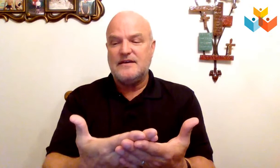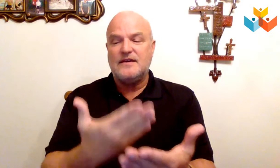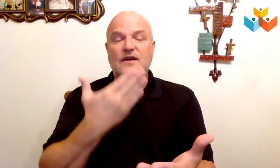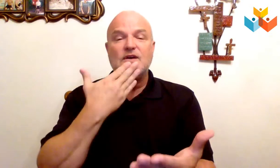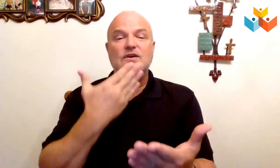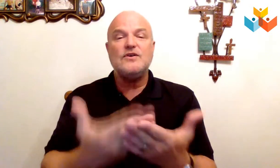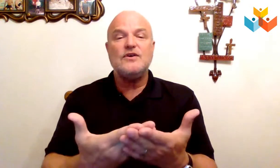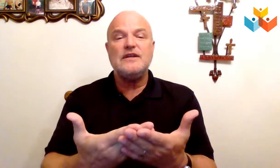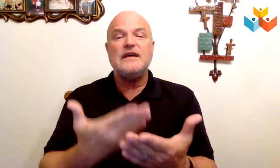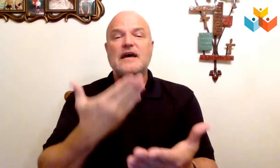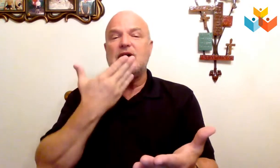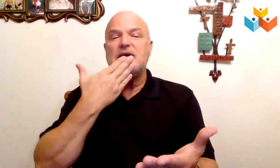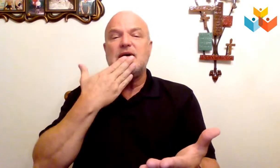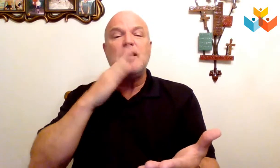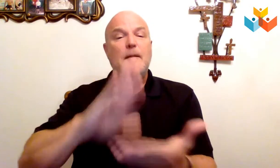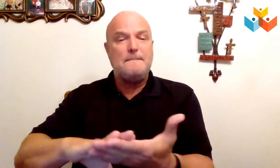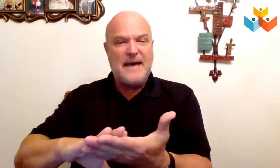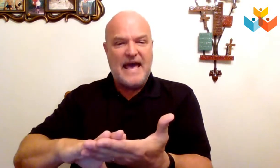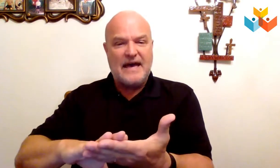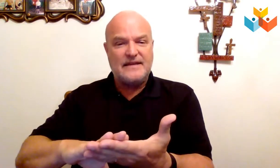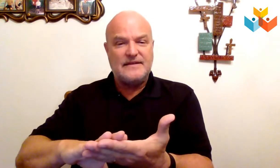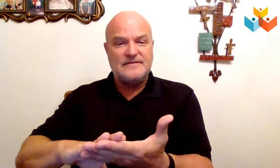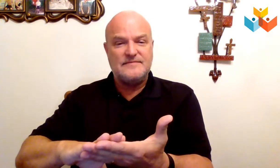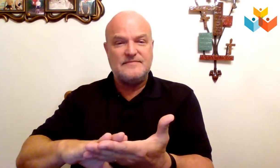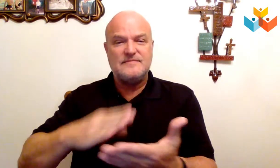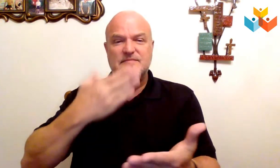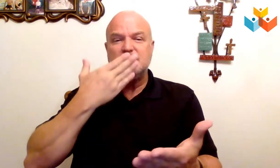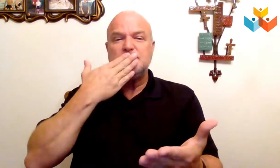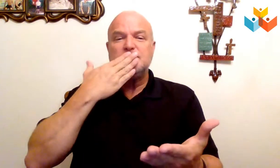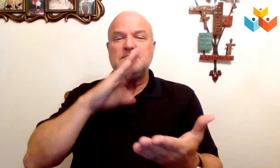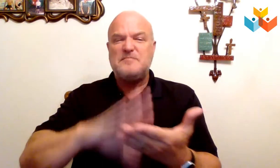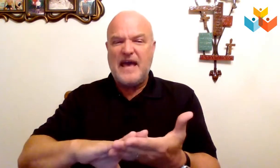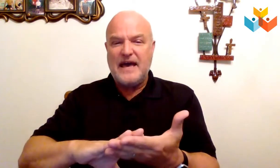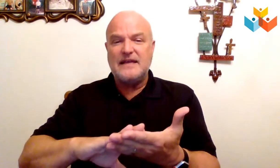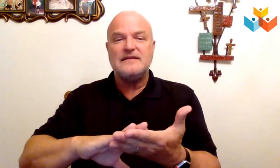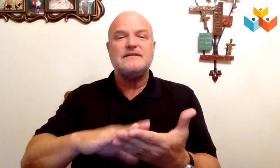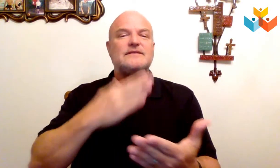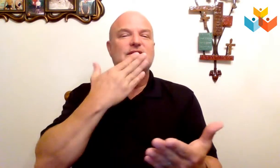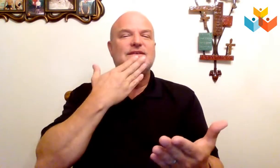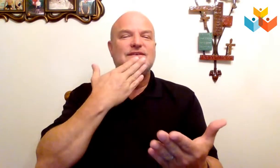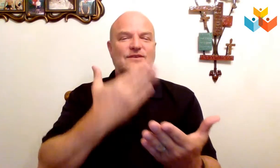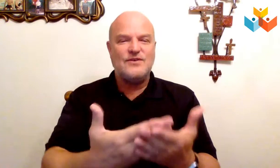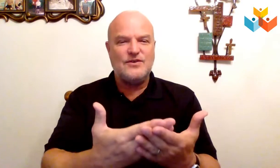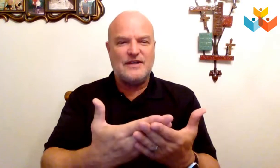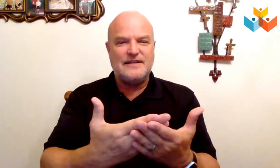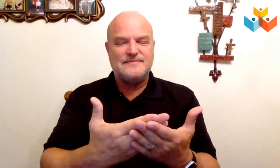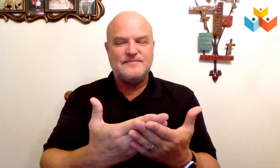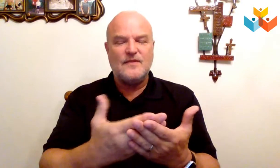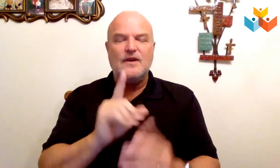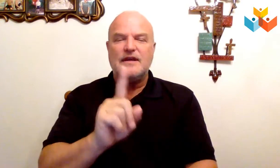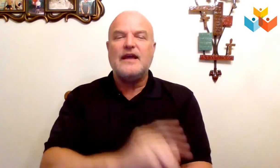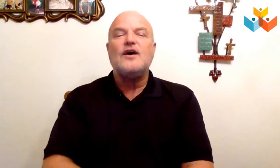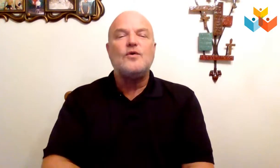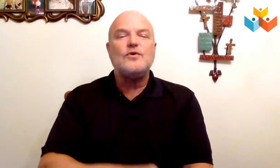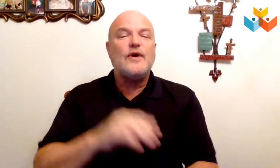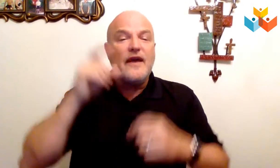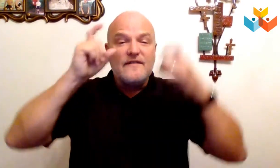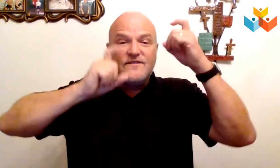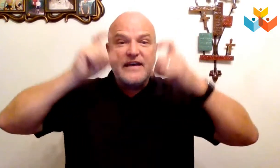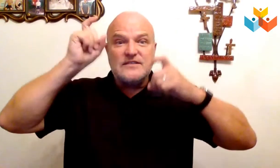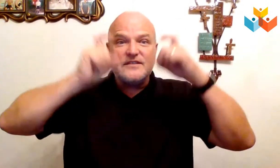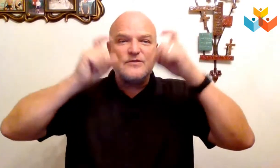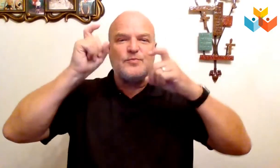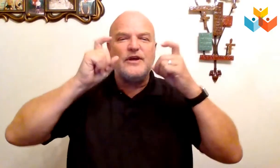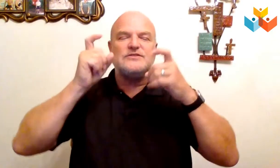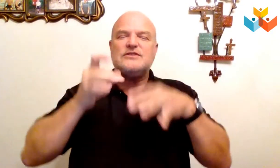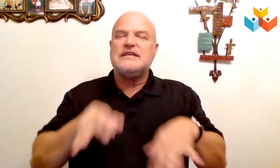hand. Good. Good. Bad. Bad. Good.